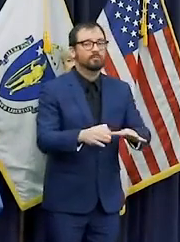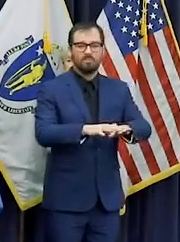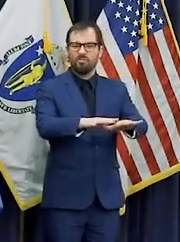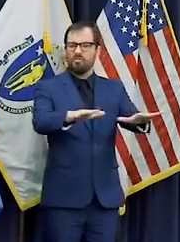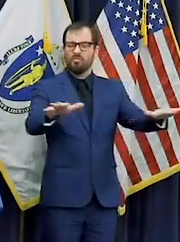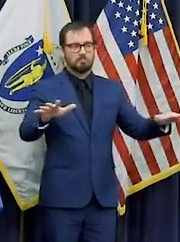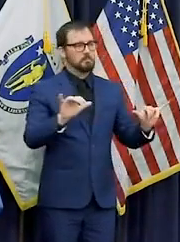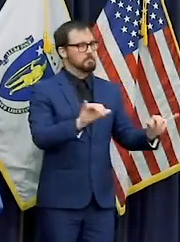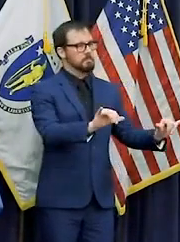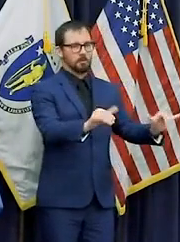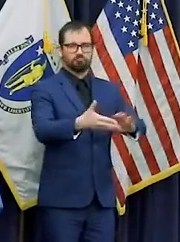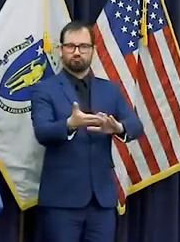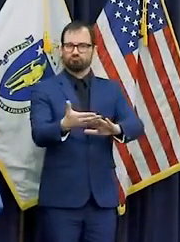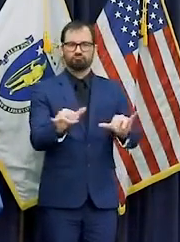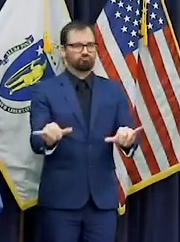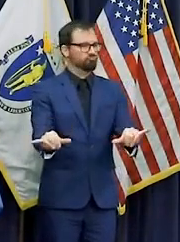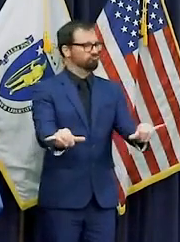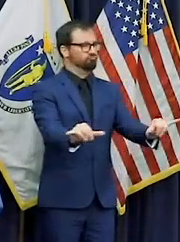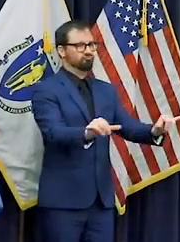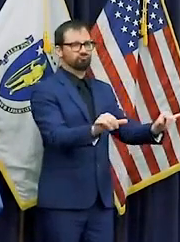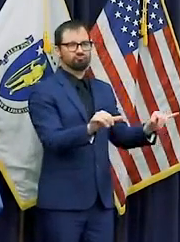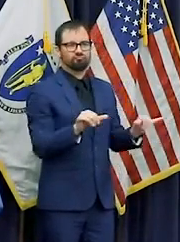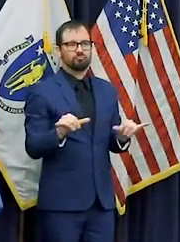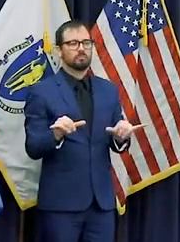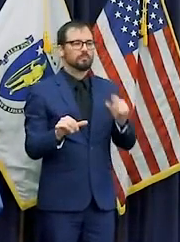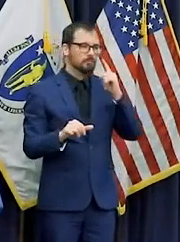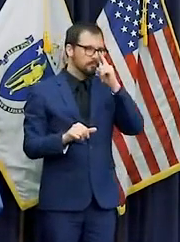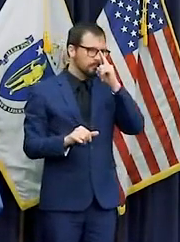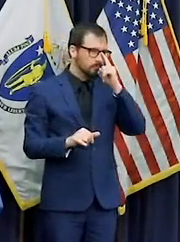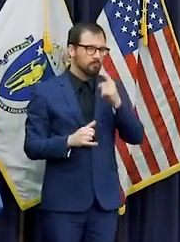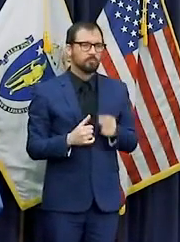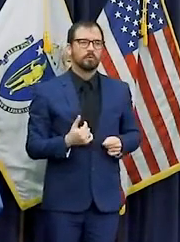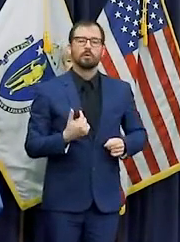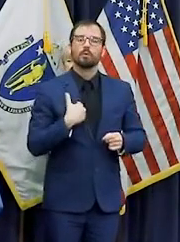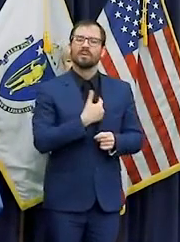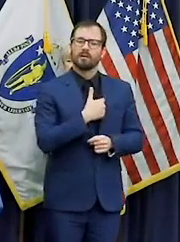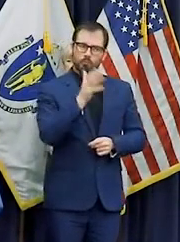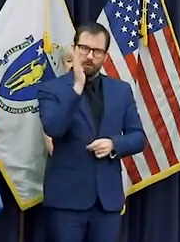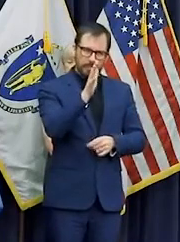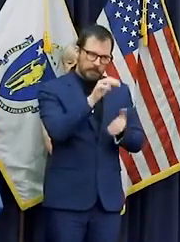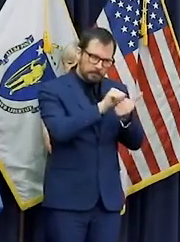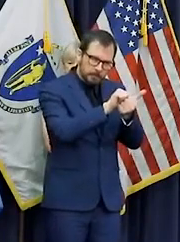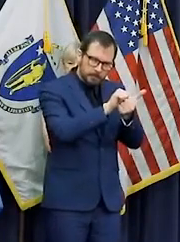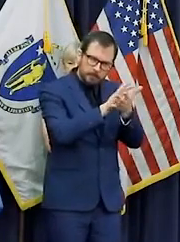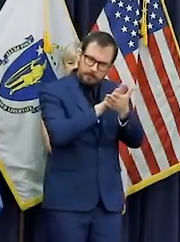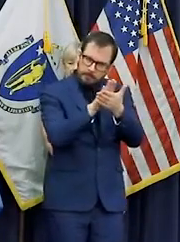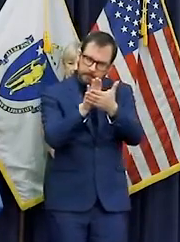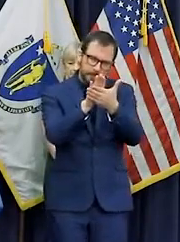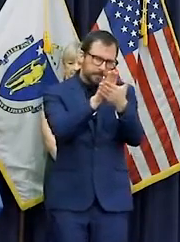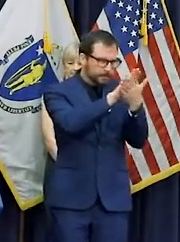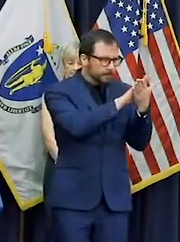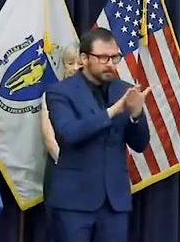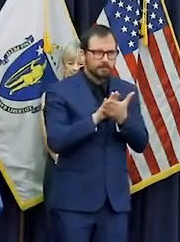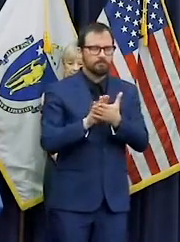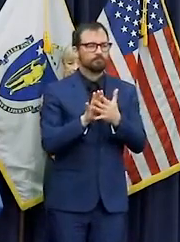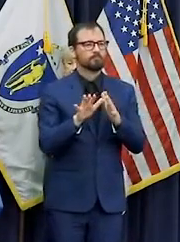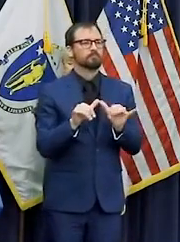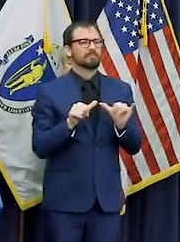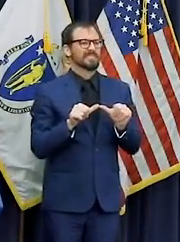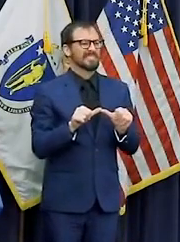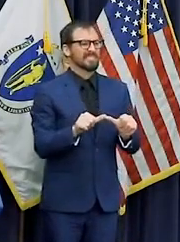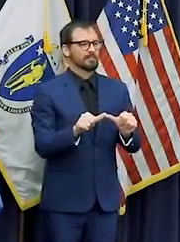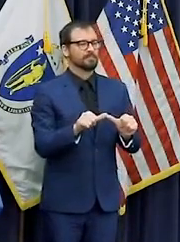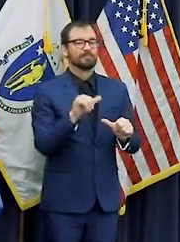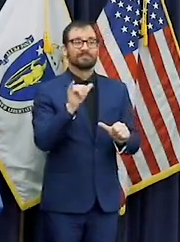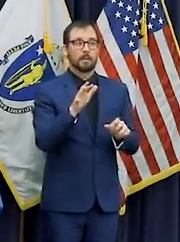We will continue to ensure that these assets are properly maintained. This is essential for trucks to continue to supply our